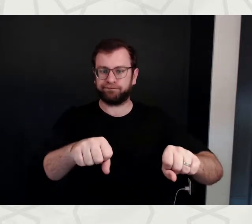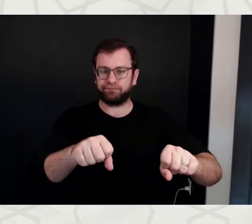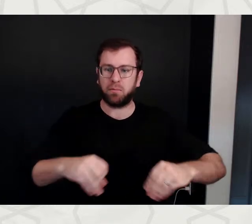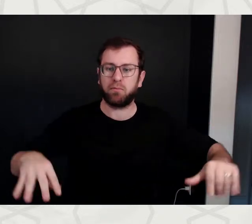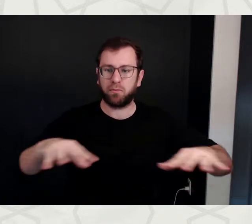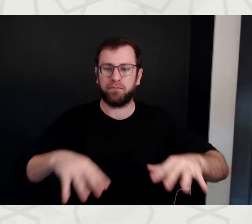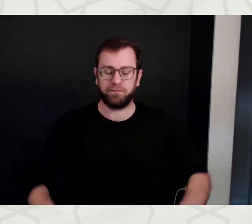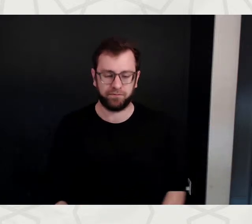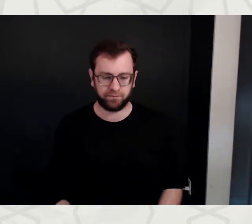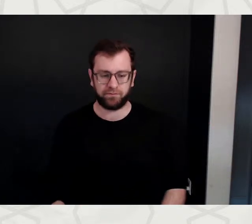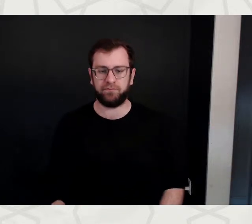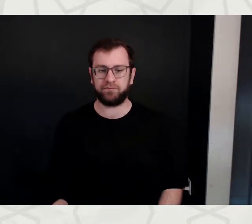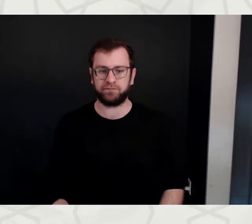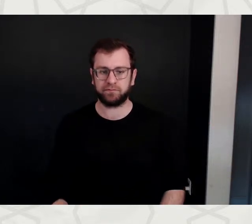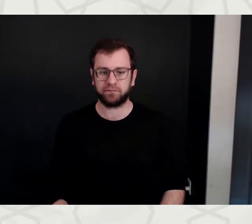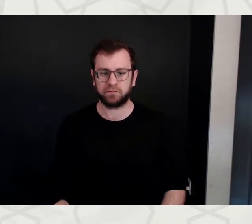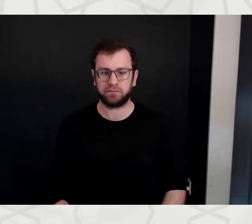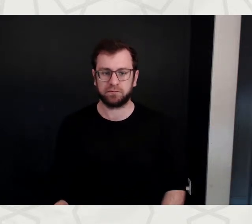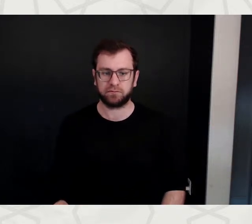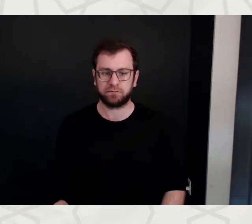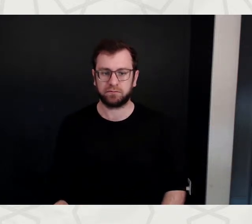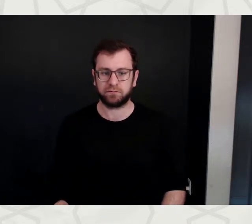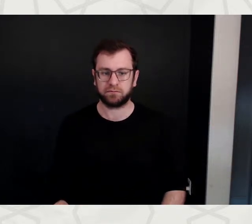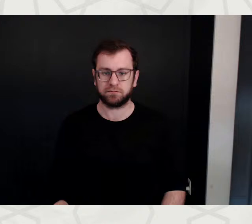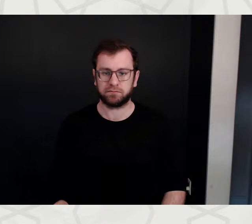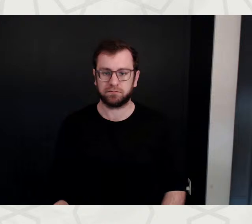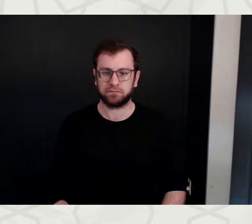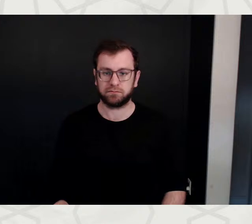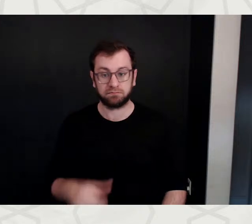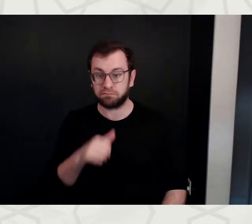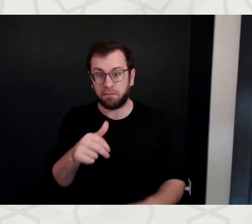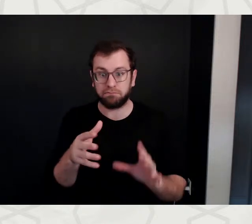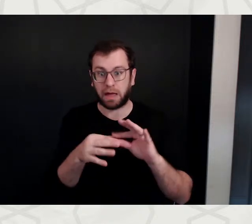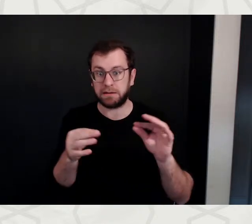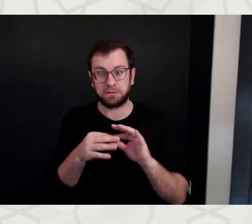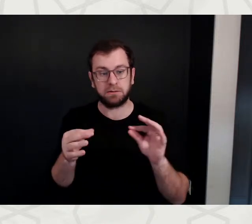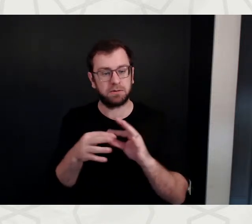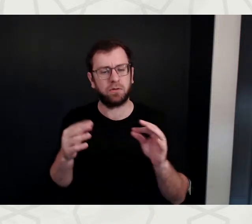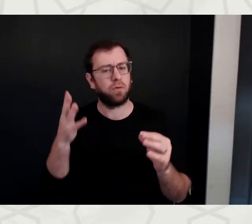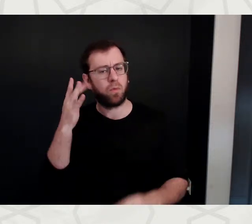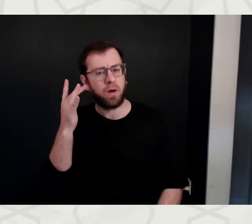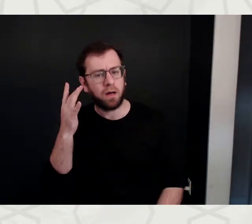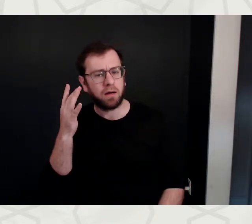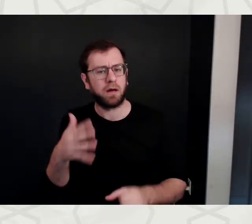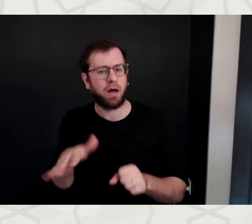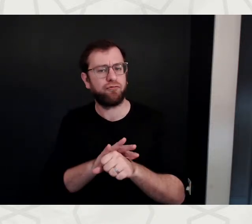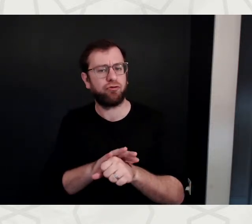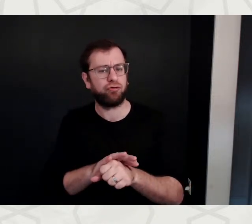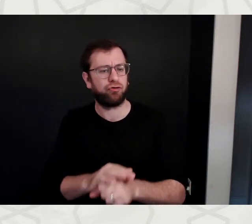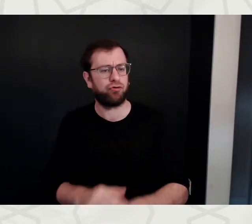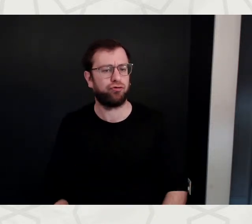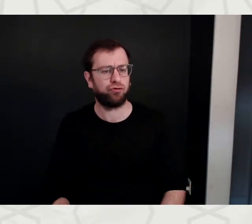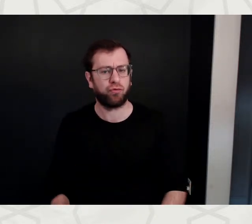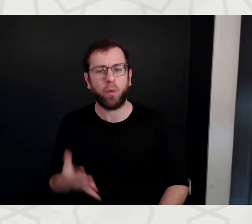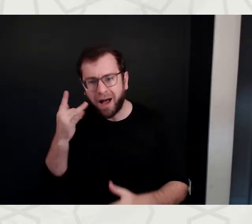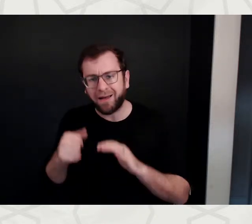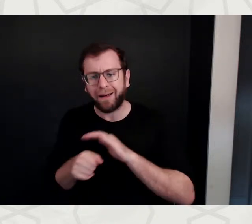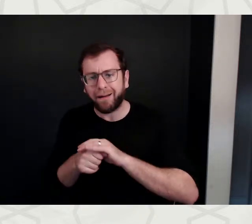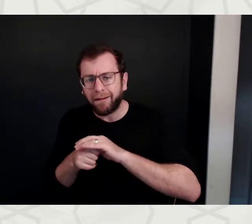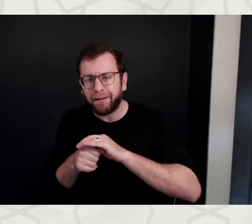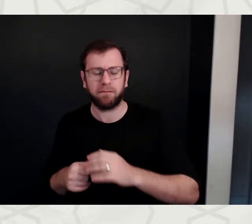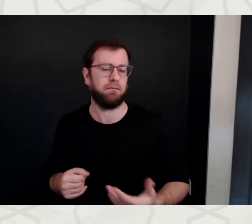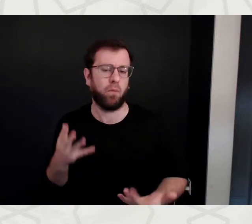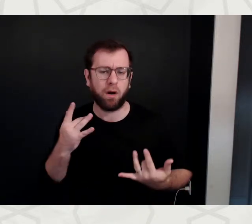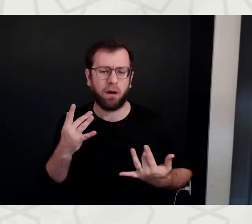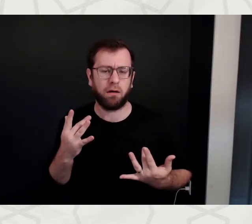genocide. You don't see it mentioned. Why are they covering it up? And why is it important today?